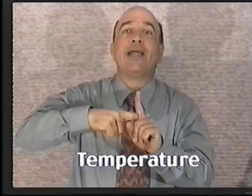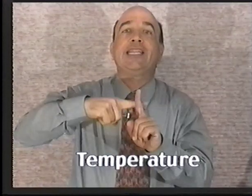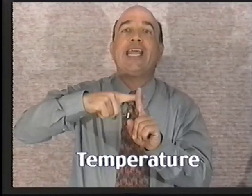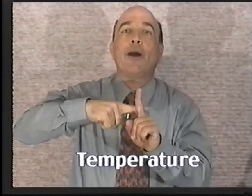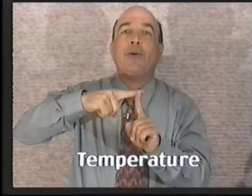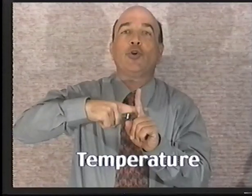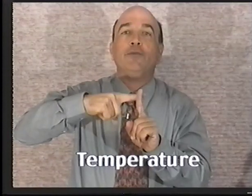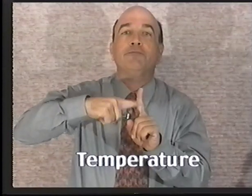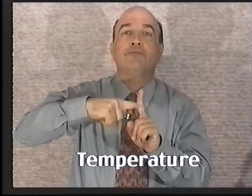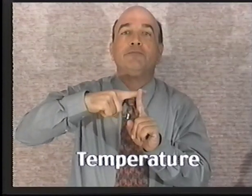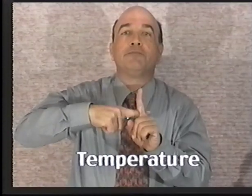Temperature,